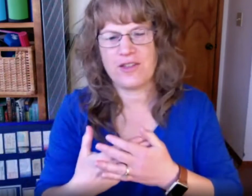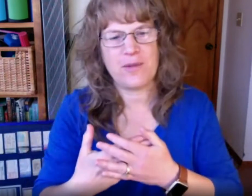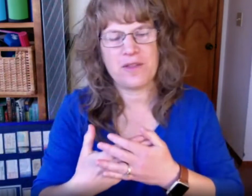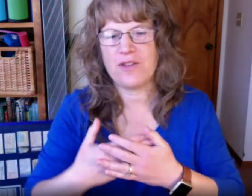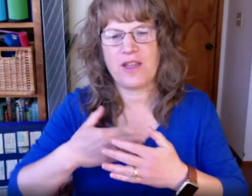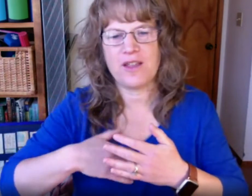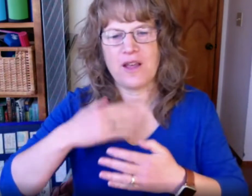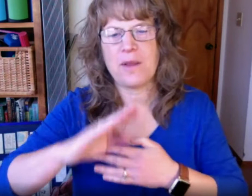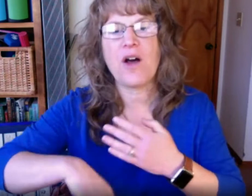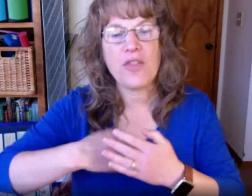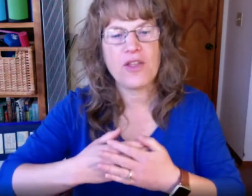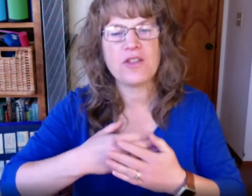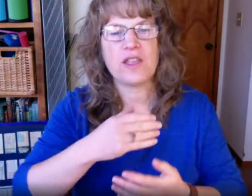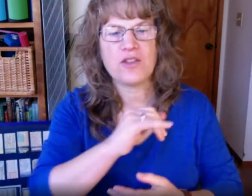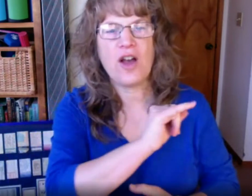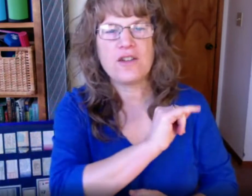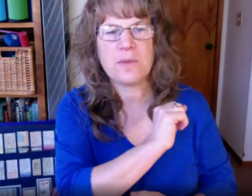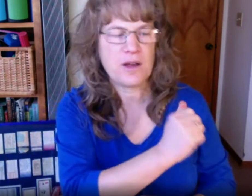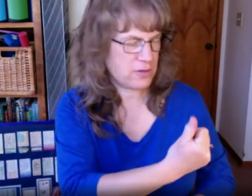mean, although they talked about